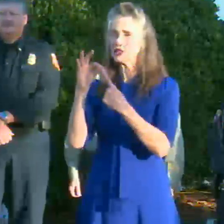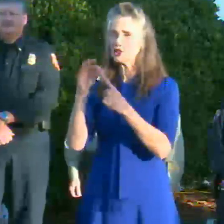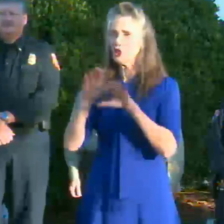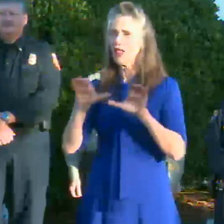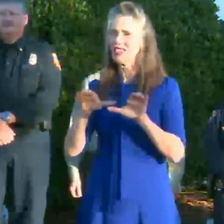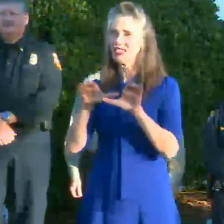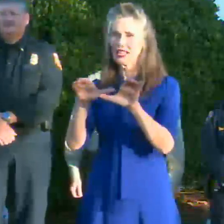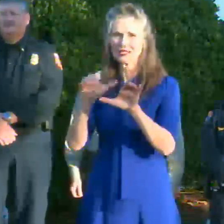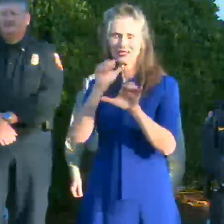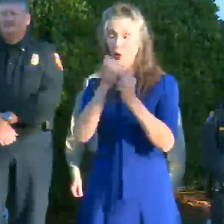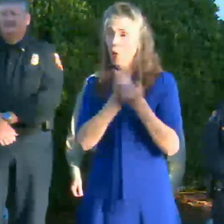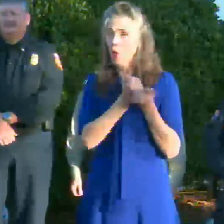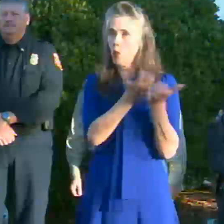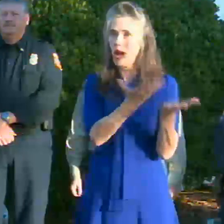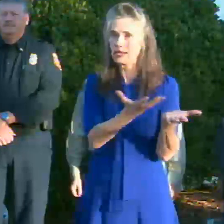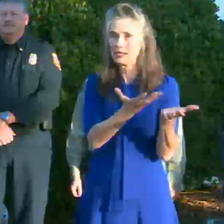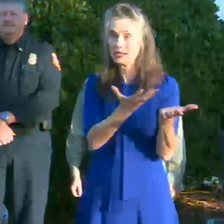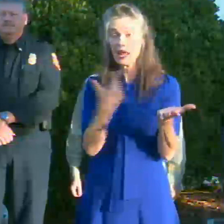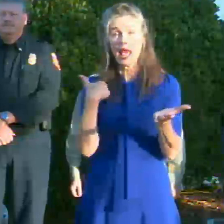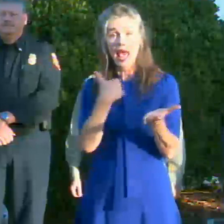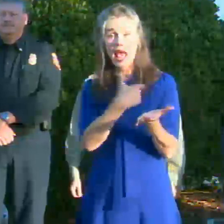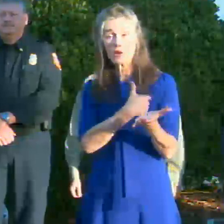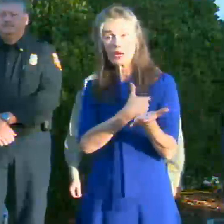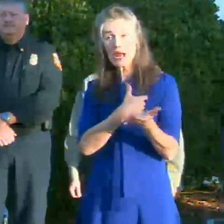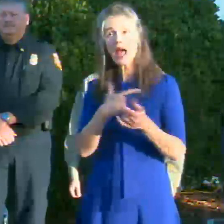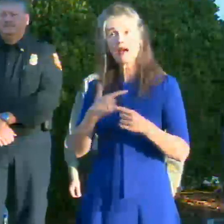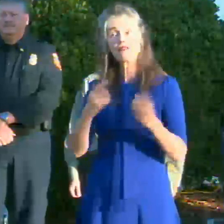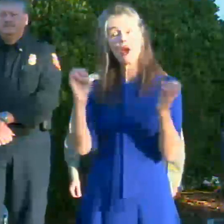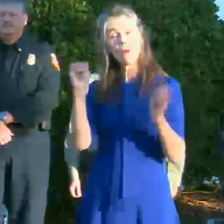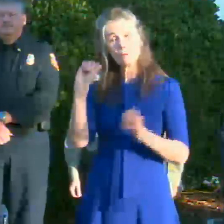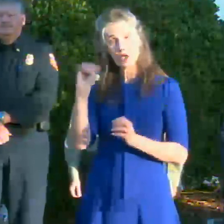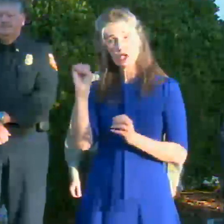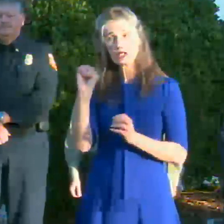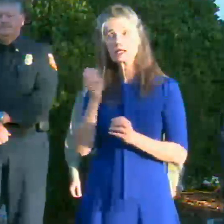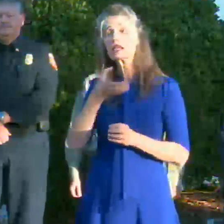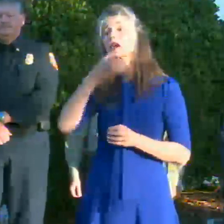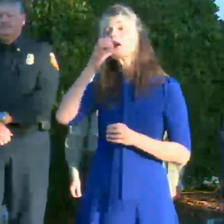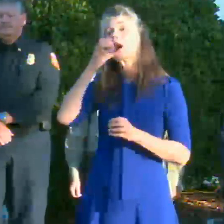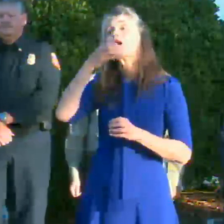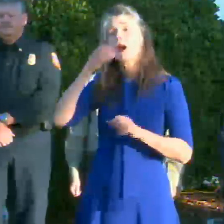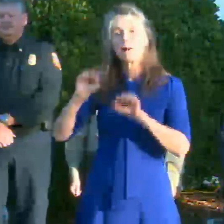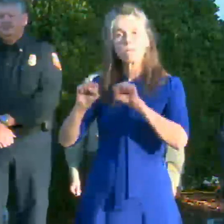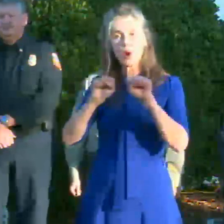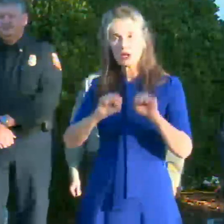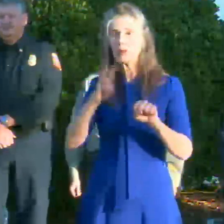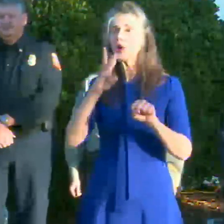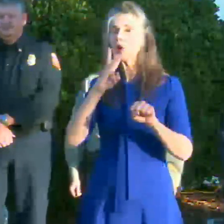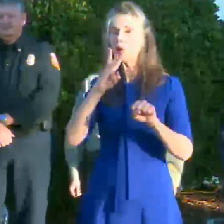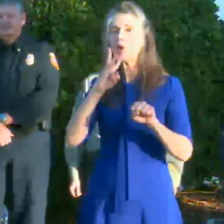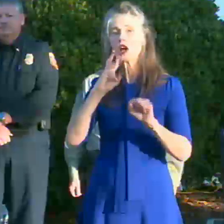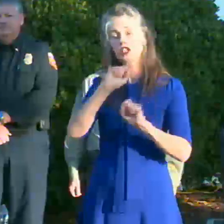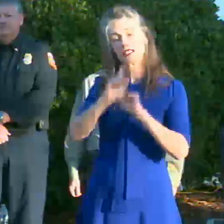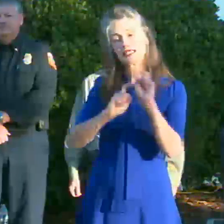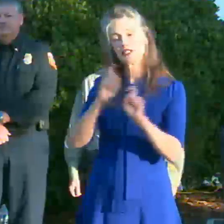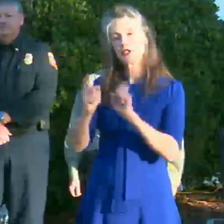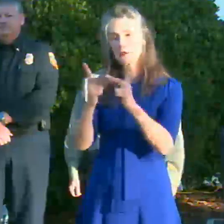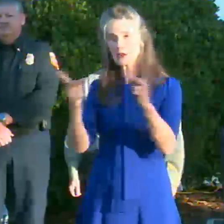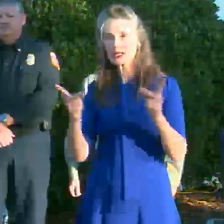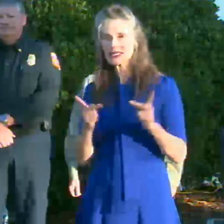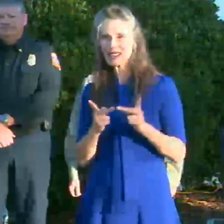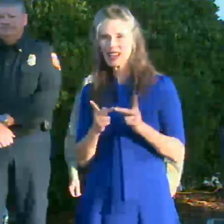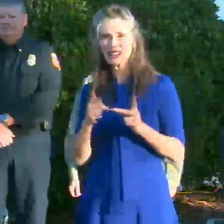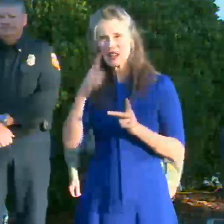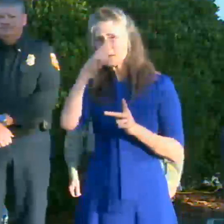established emergency potable water distribution sites. The water system is severely damaged. As we